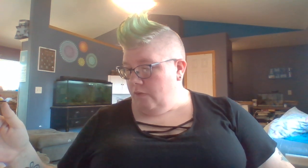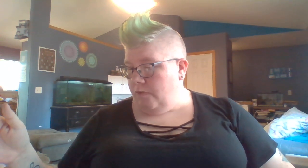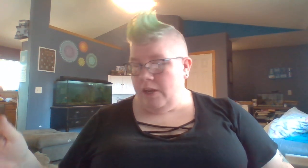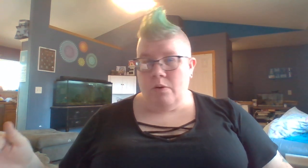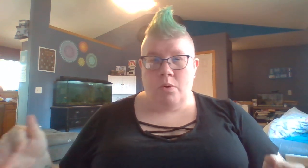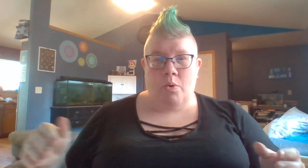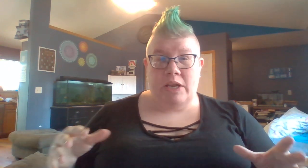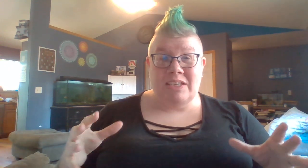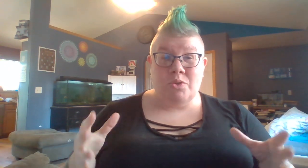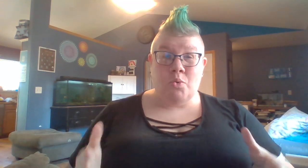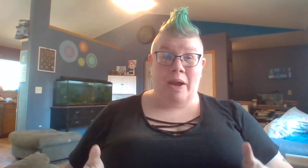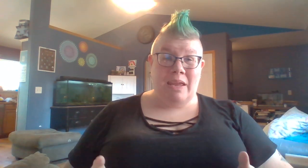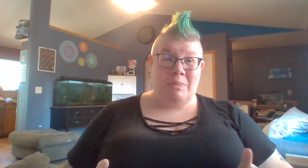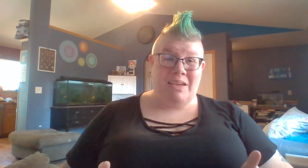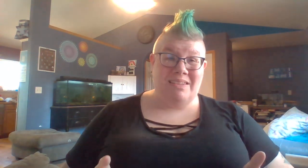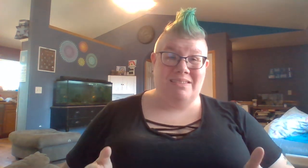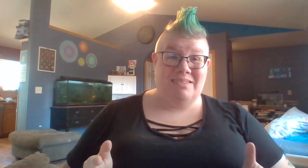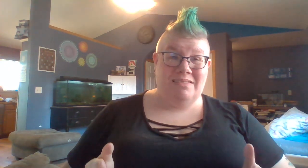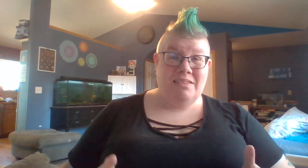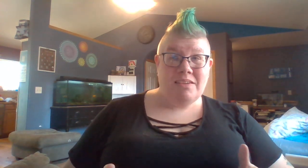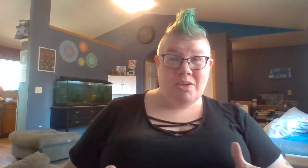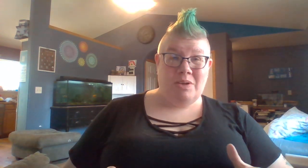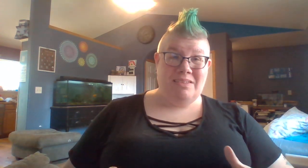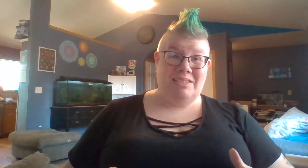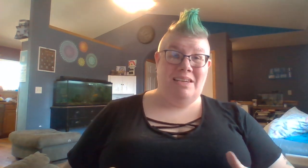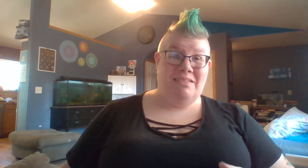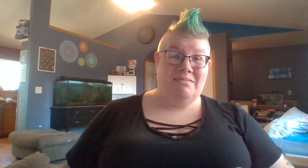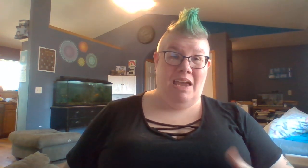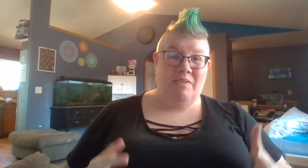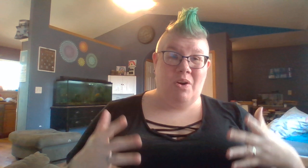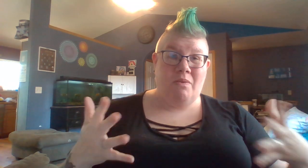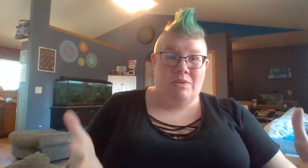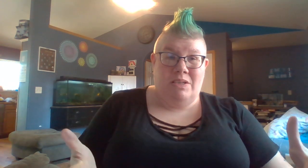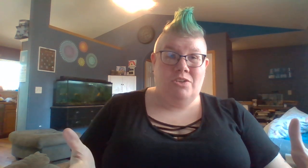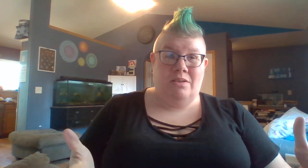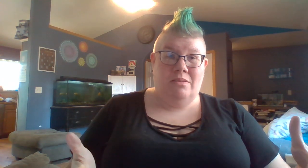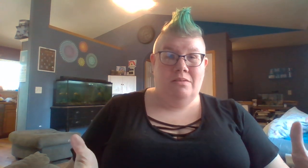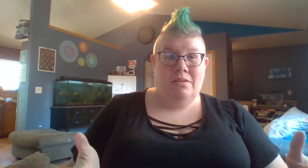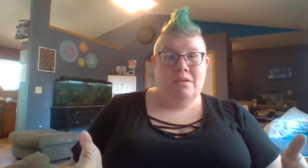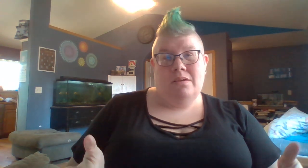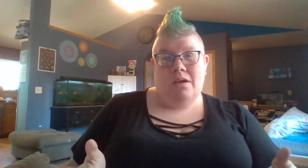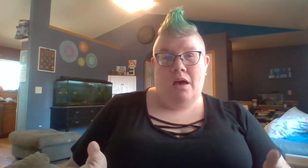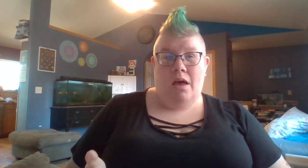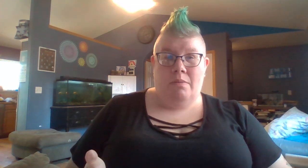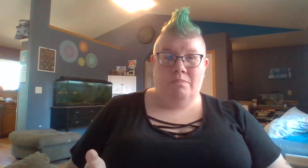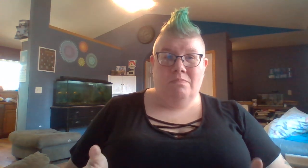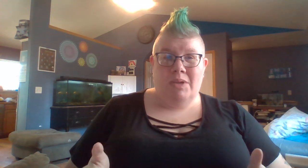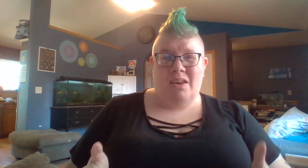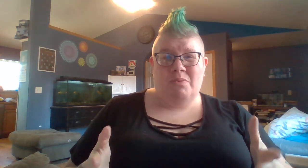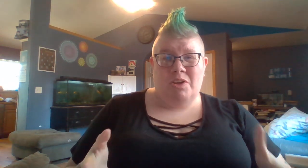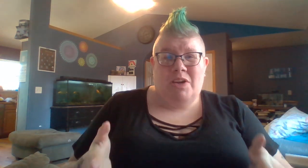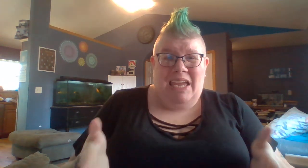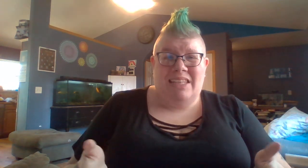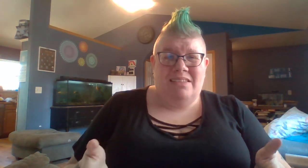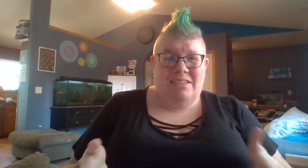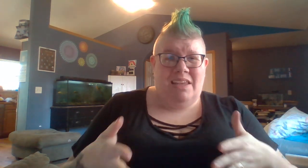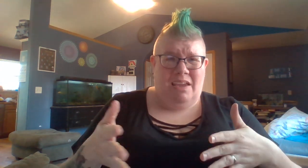video recording is great because you can sit and have a conversation kind of with your kids. Like if